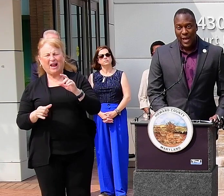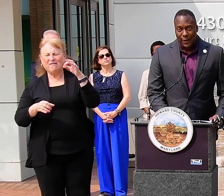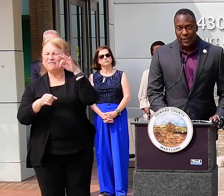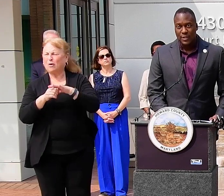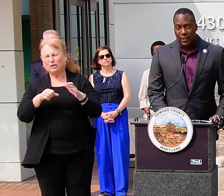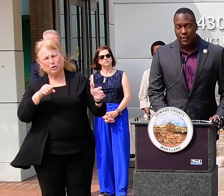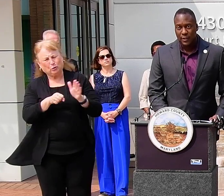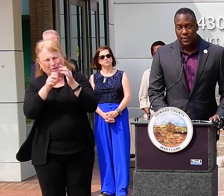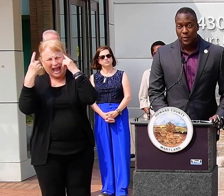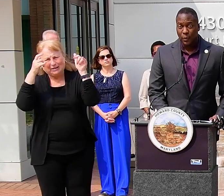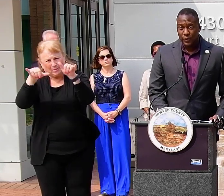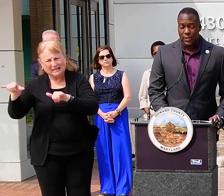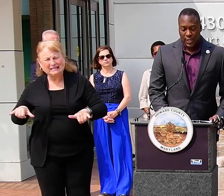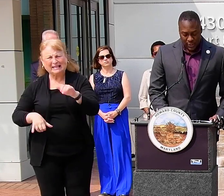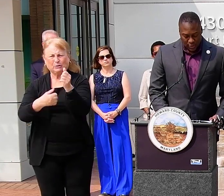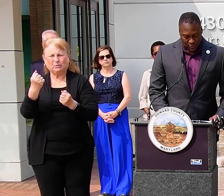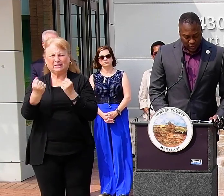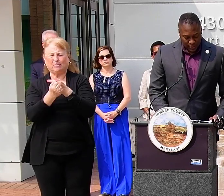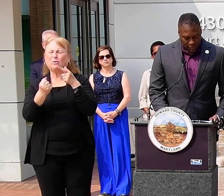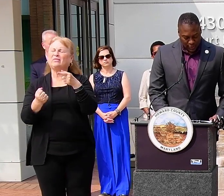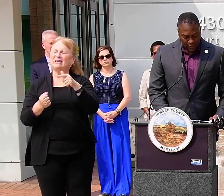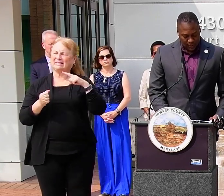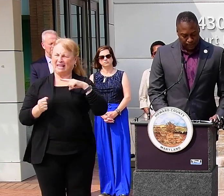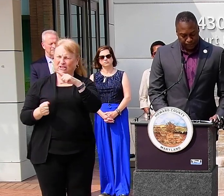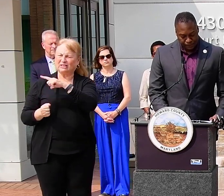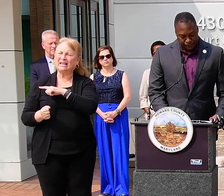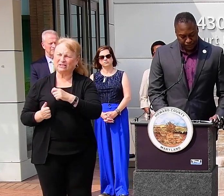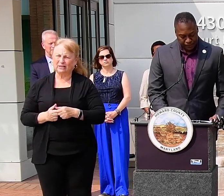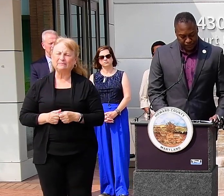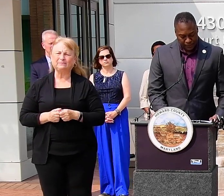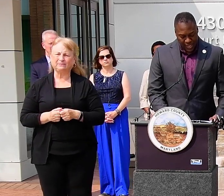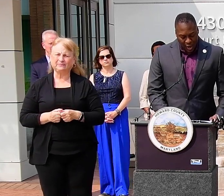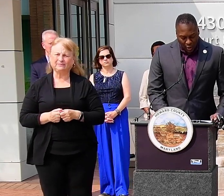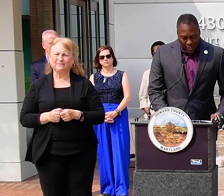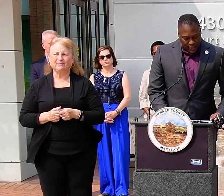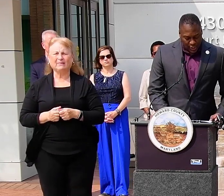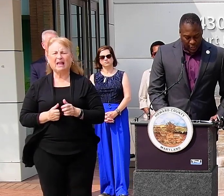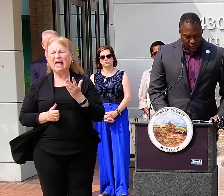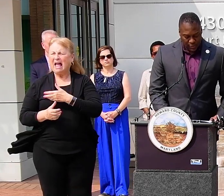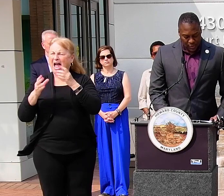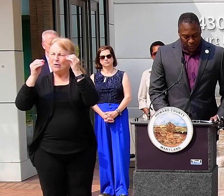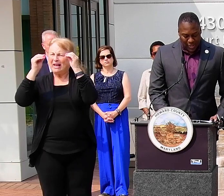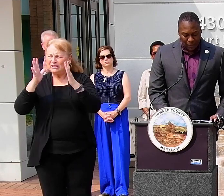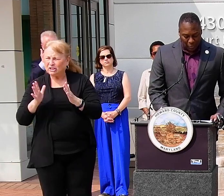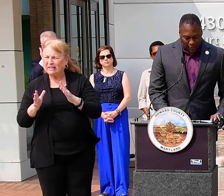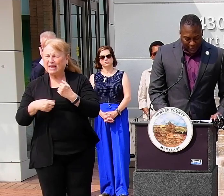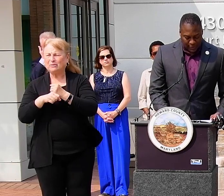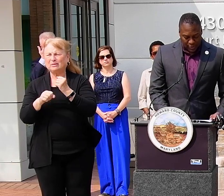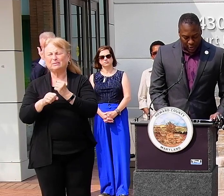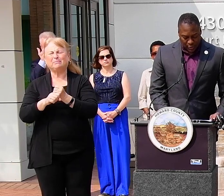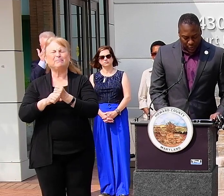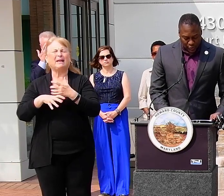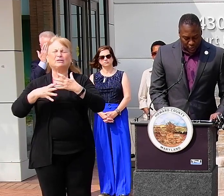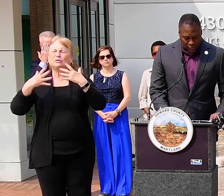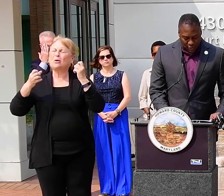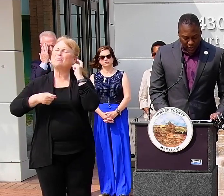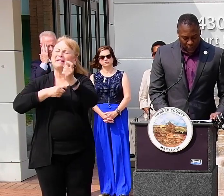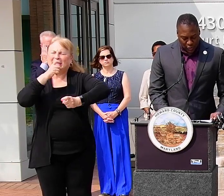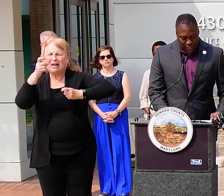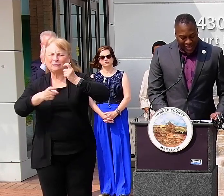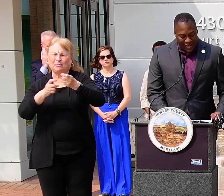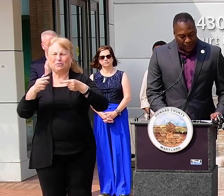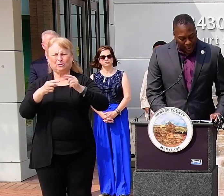voted unanimously to support this legislation. Our educators make priceless contributions